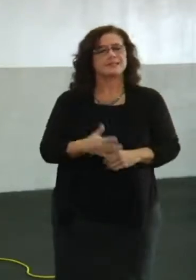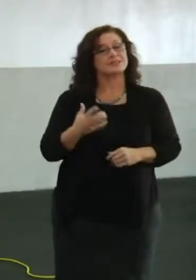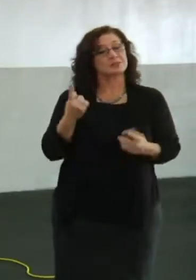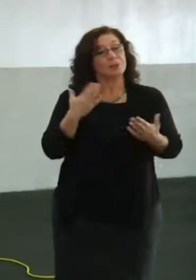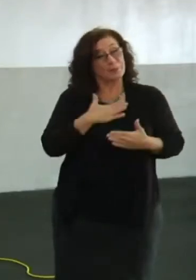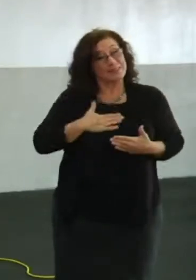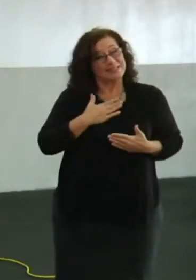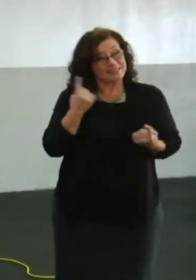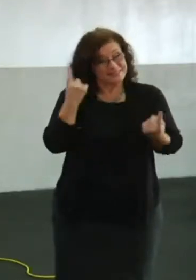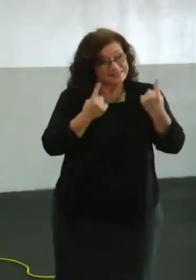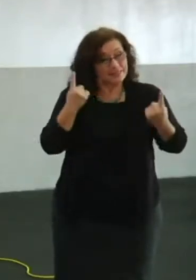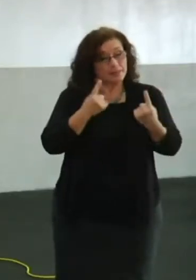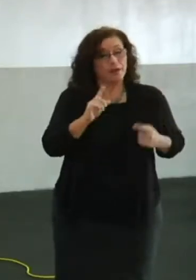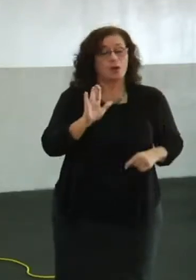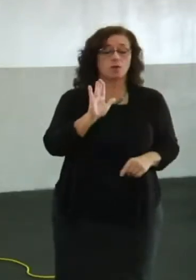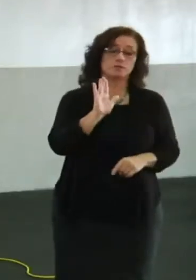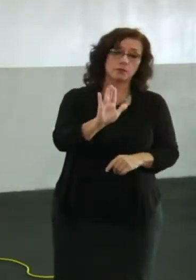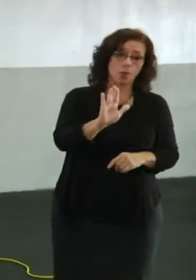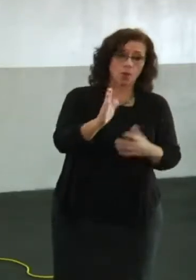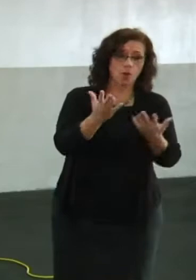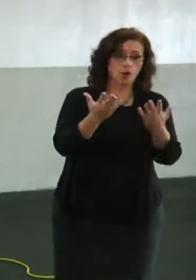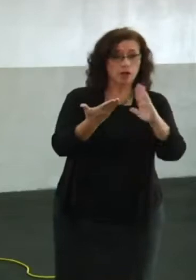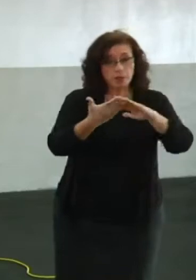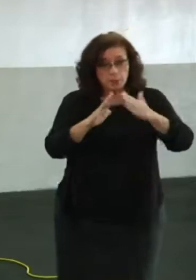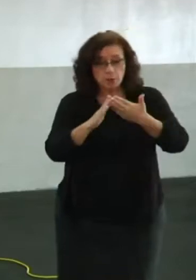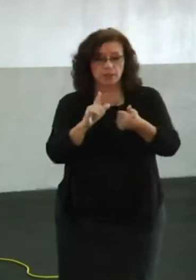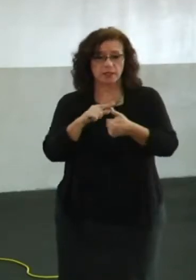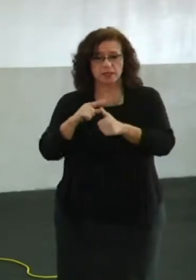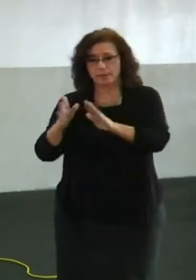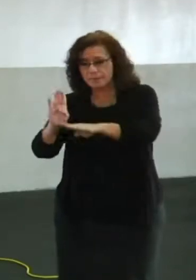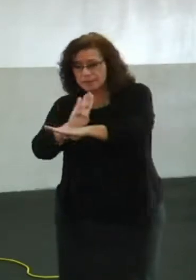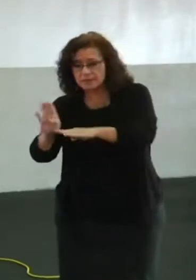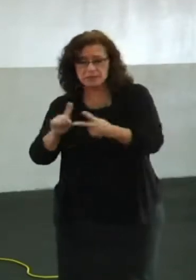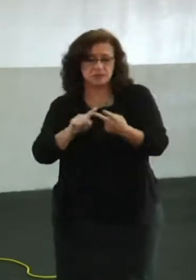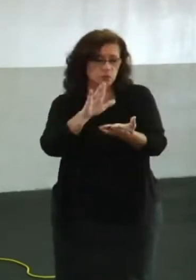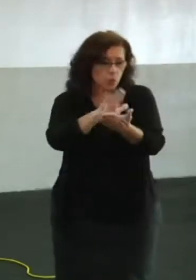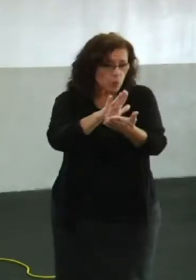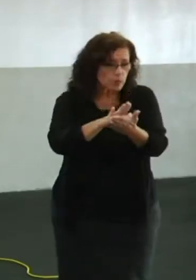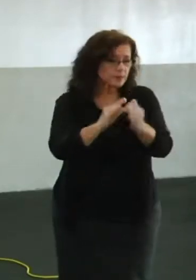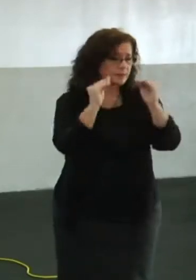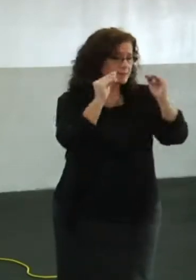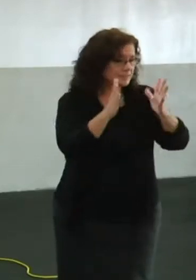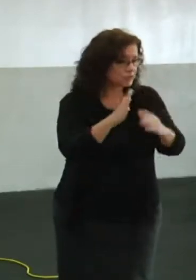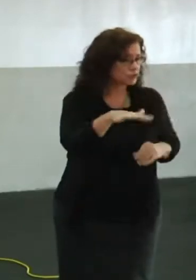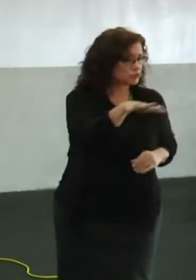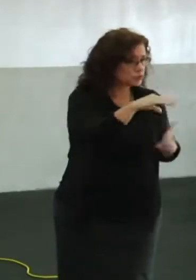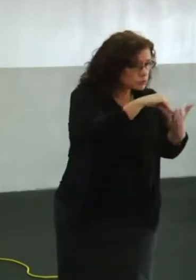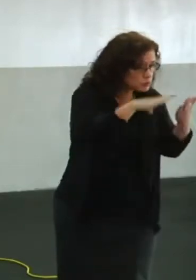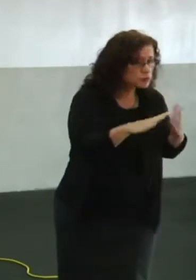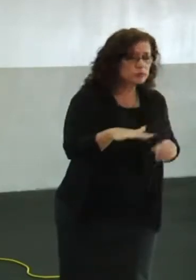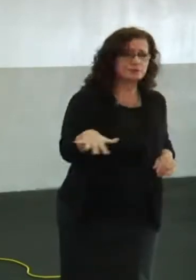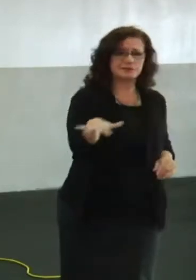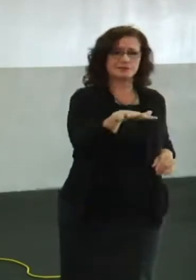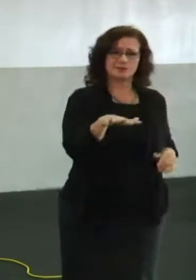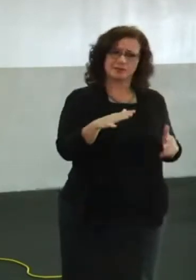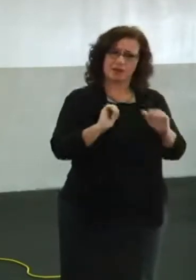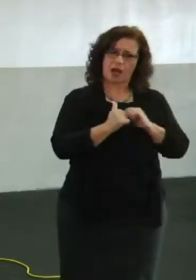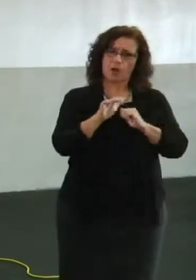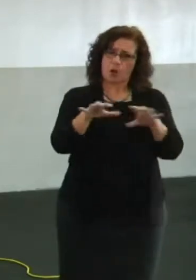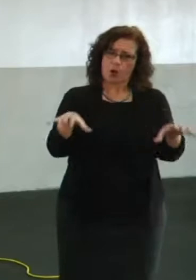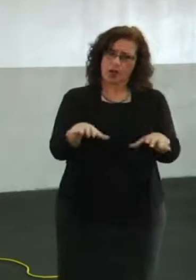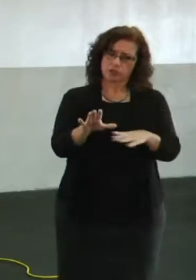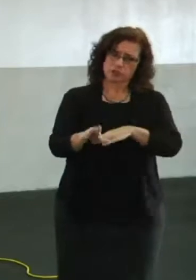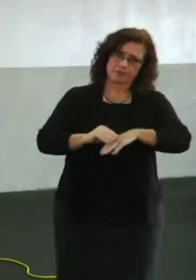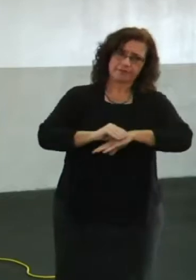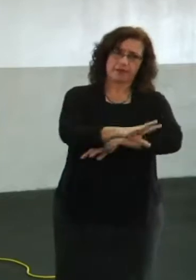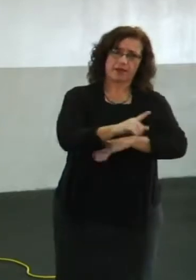neighbors, business owners, and schools and teachers and administrators, students, when you